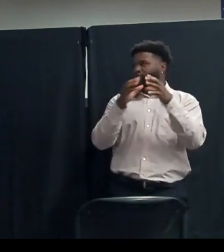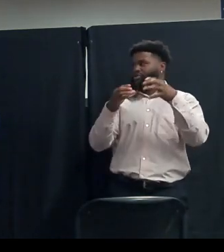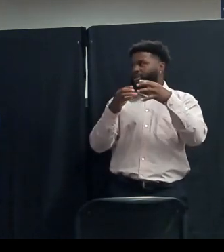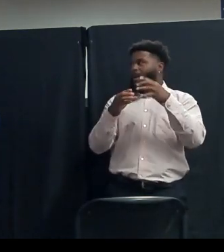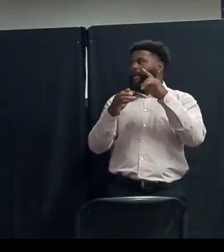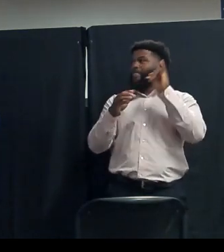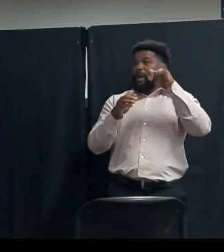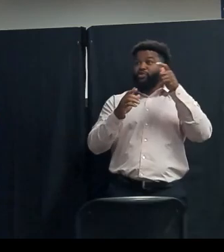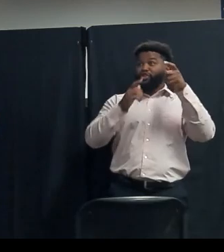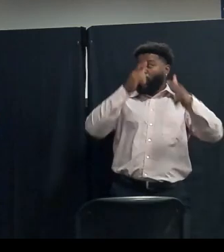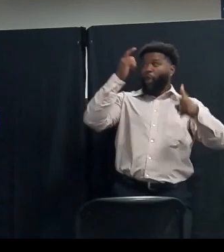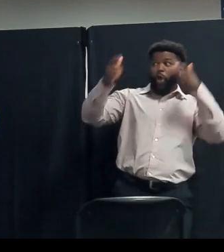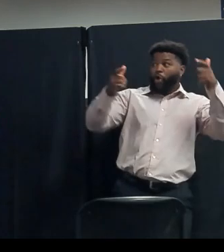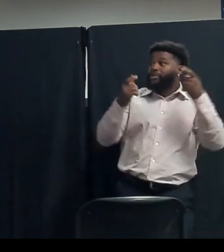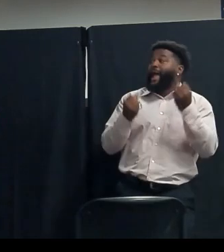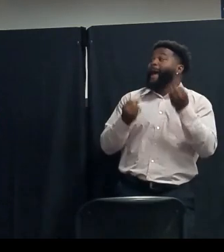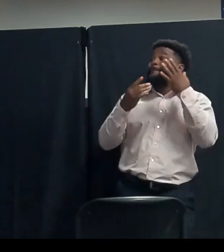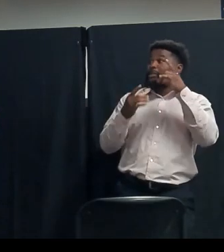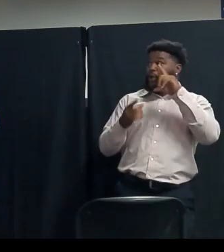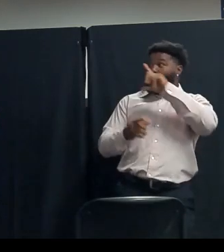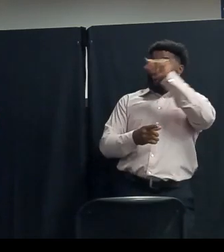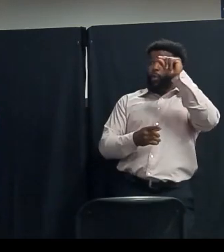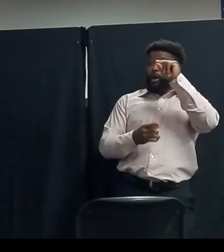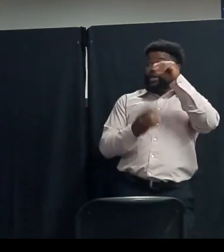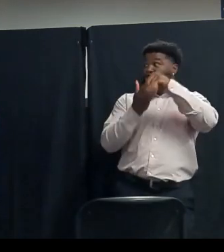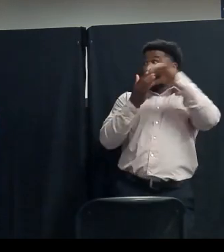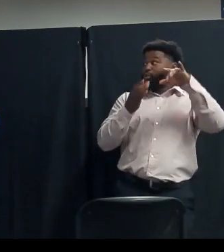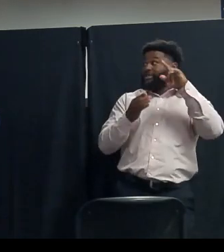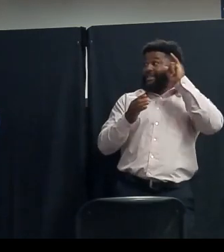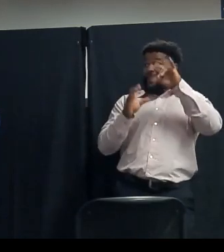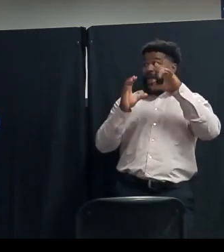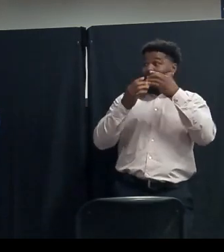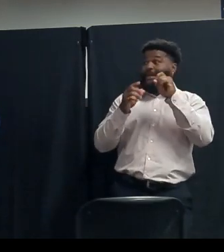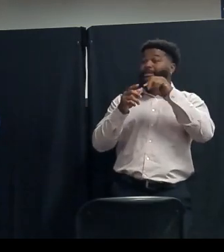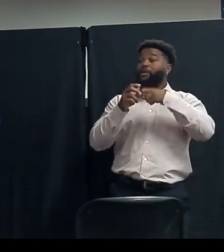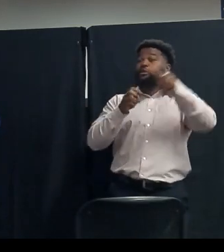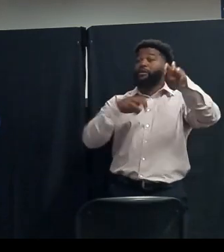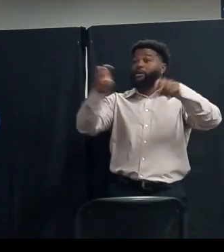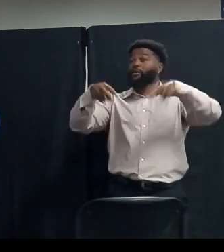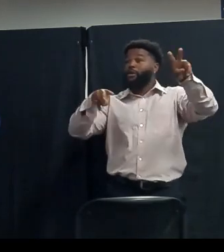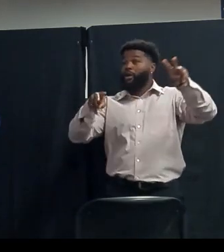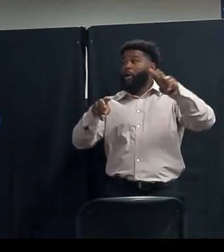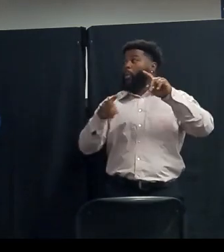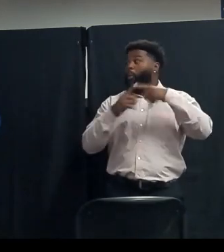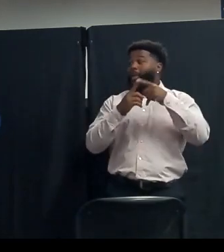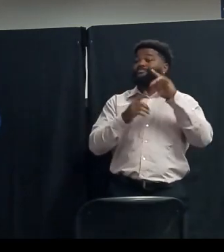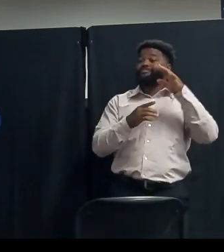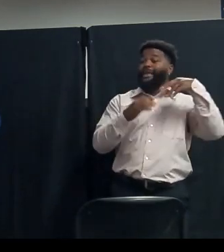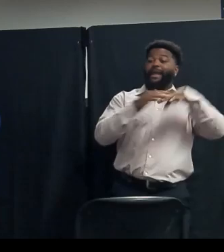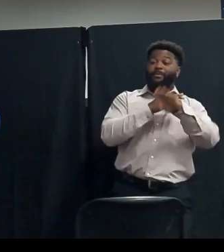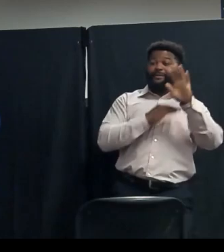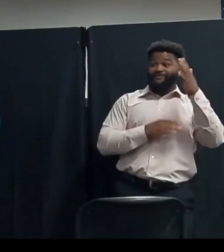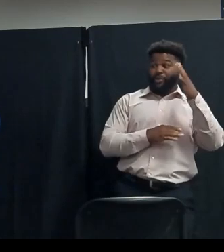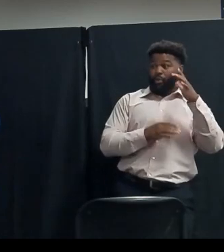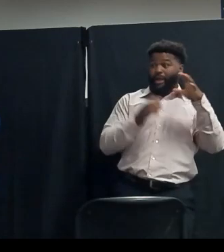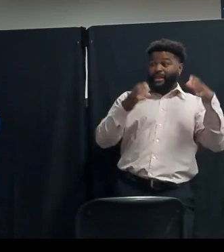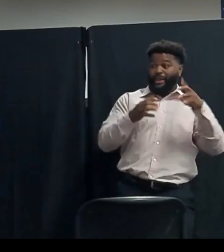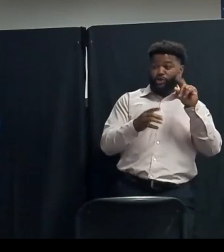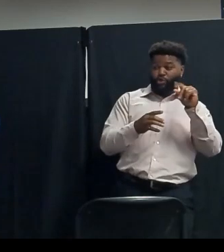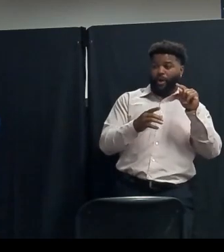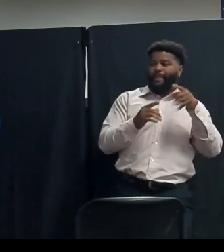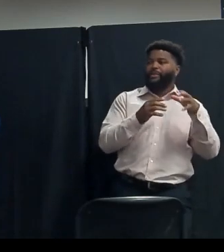its largest, were there 20 students in that class, for example, when they were in the 5th grade? Or, you know, how